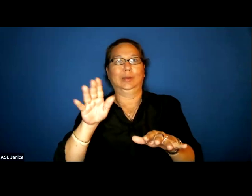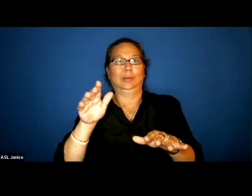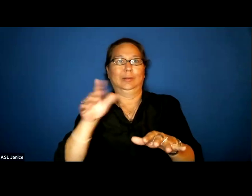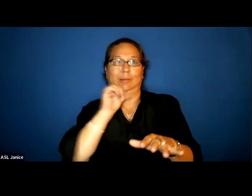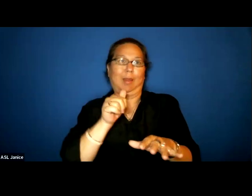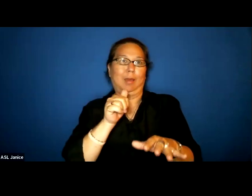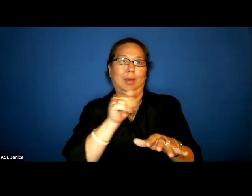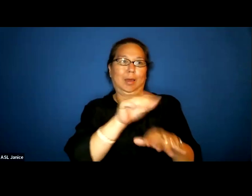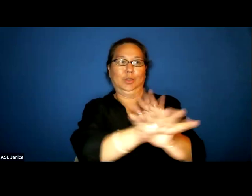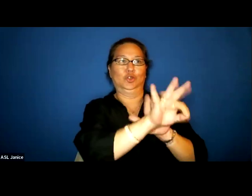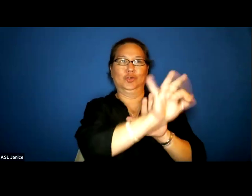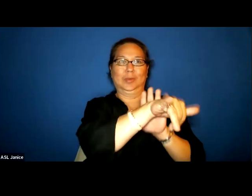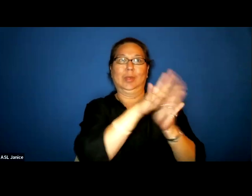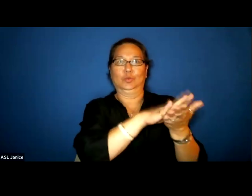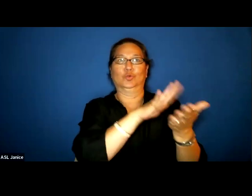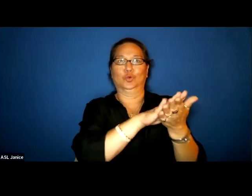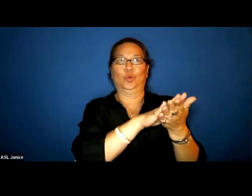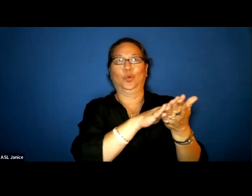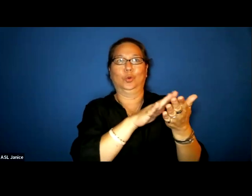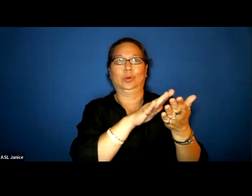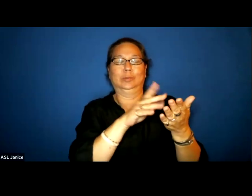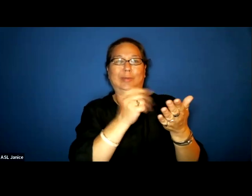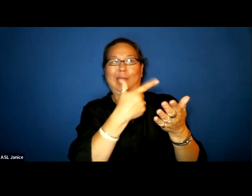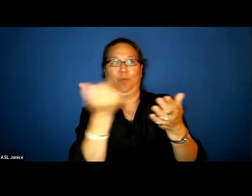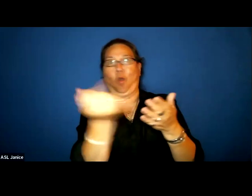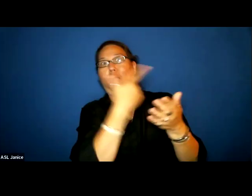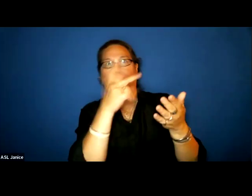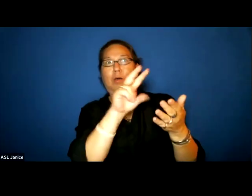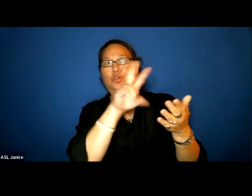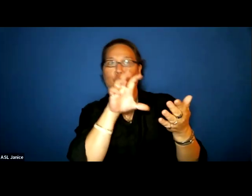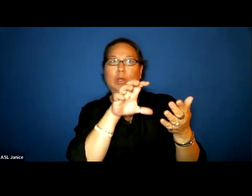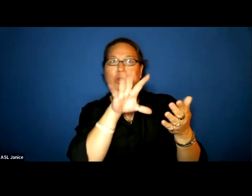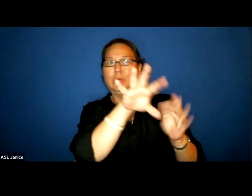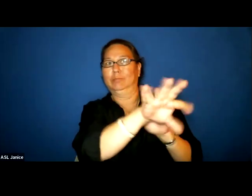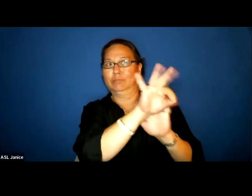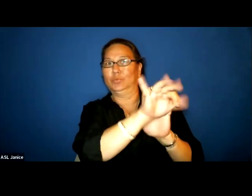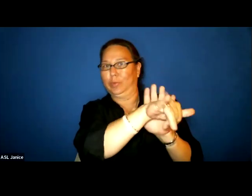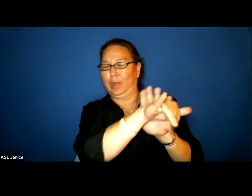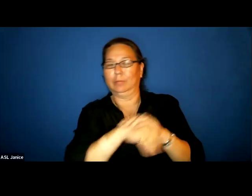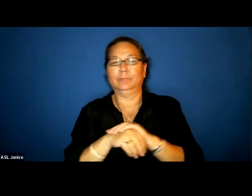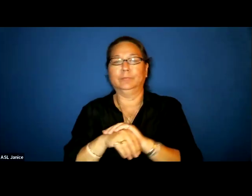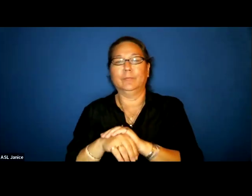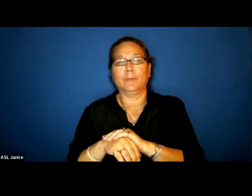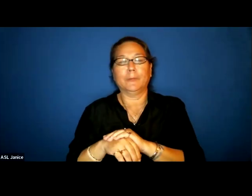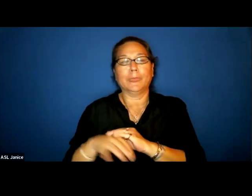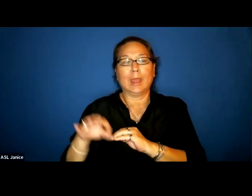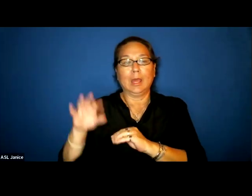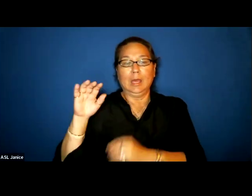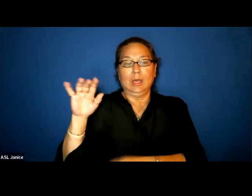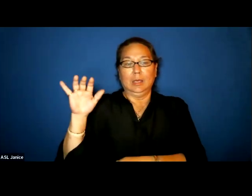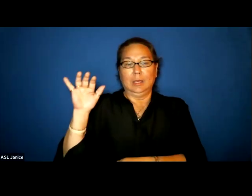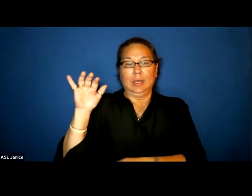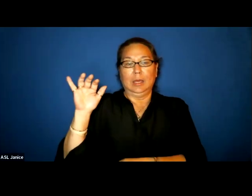In the 20% of invitations citywide round by school, that would mean the first 20%